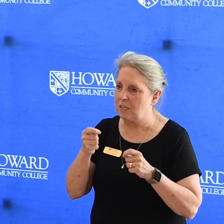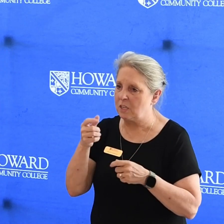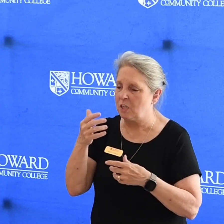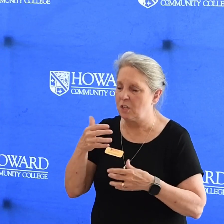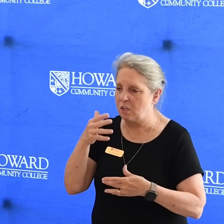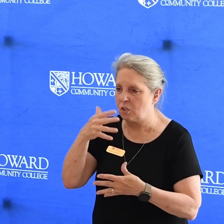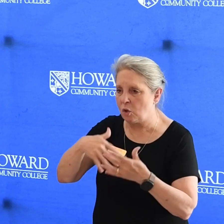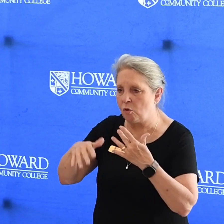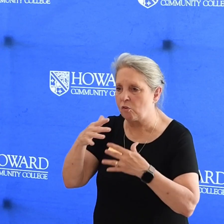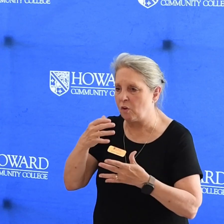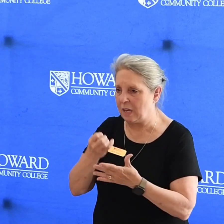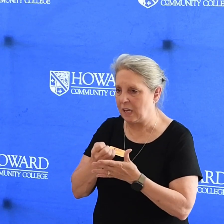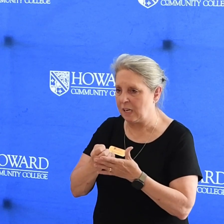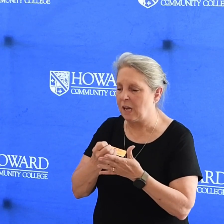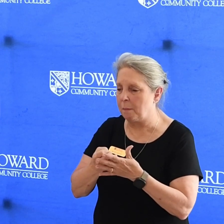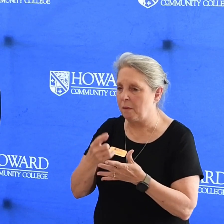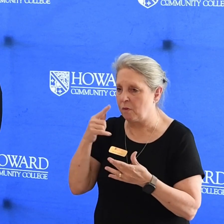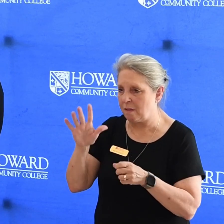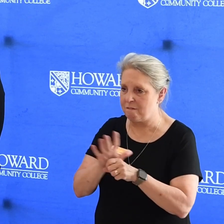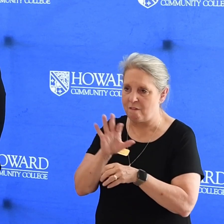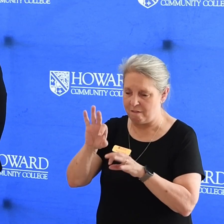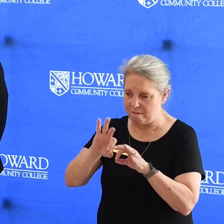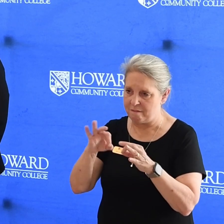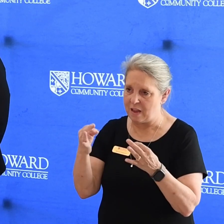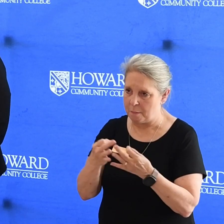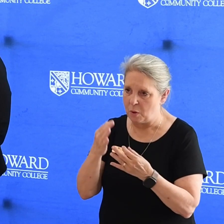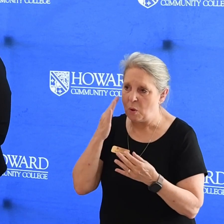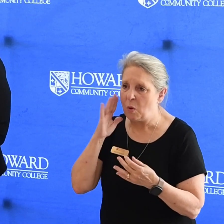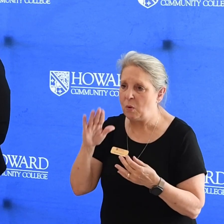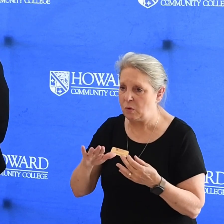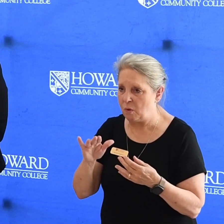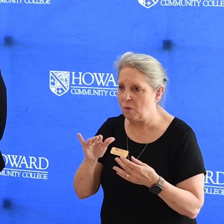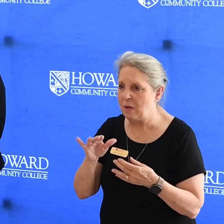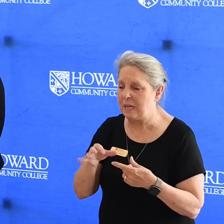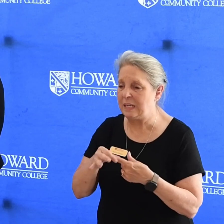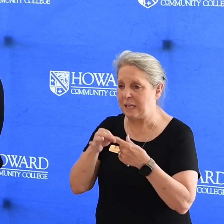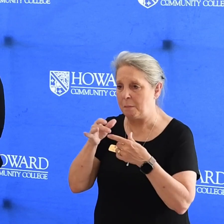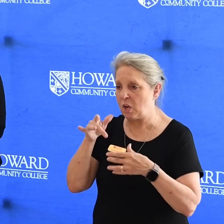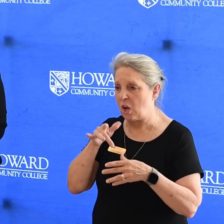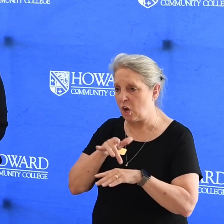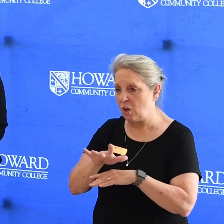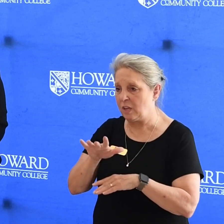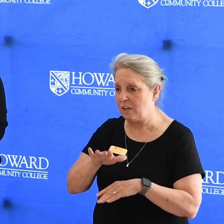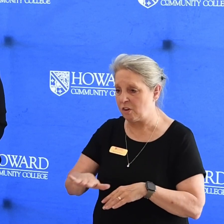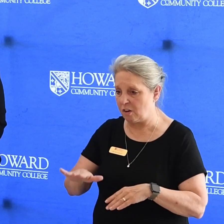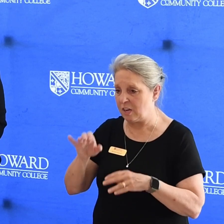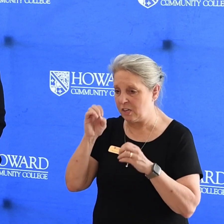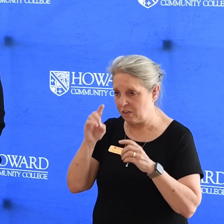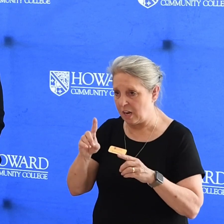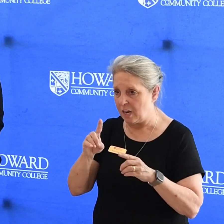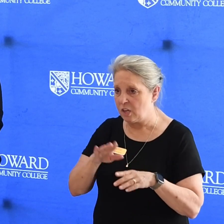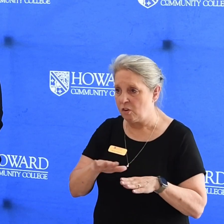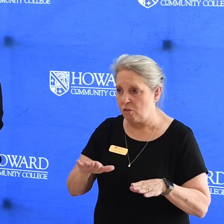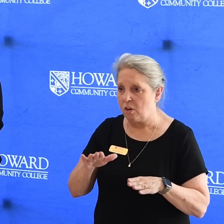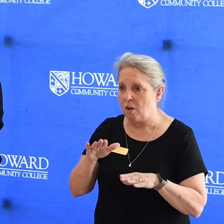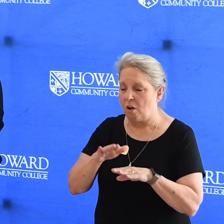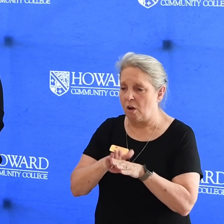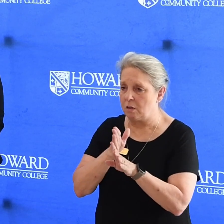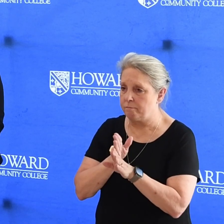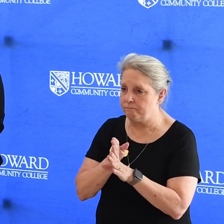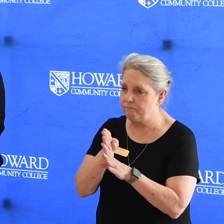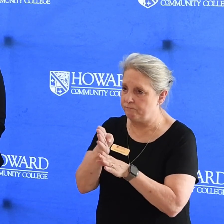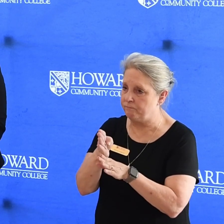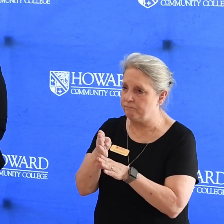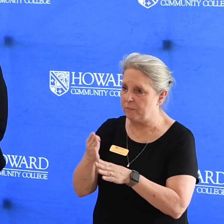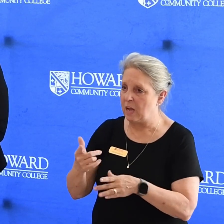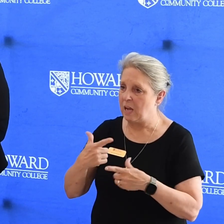economic mobility for the entire family. We also know that exceptional early childhood education puts children on a trajectory to